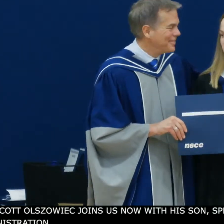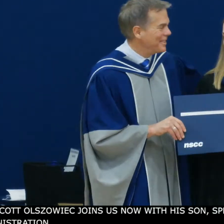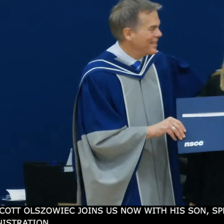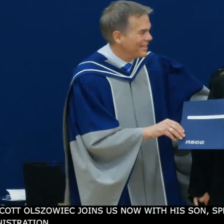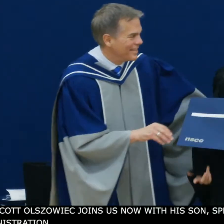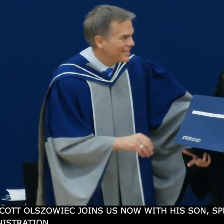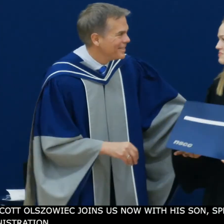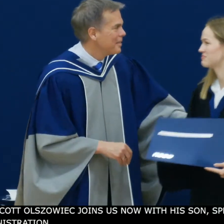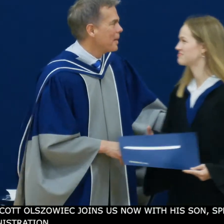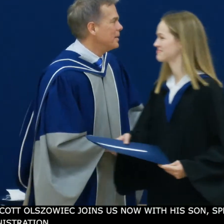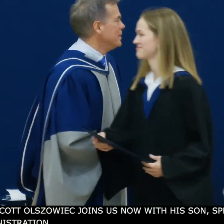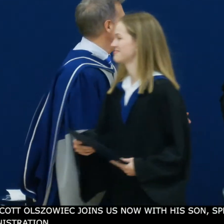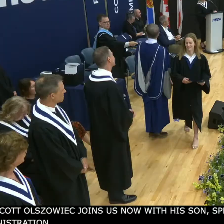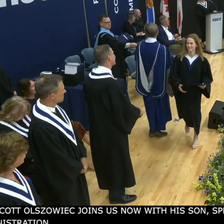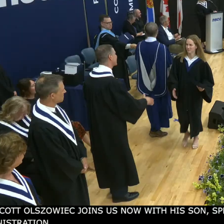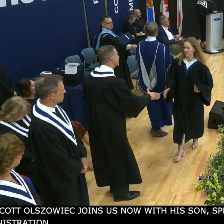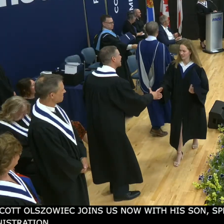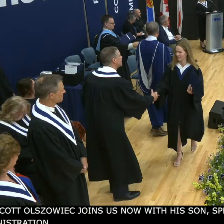Parker Stewart.